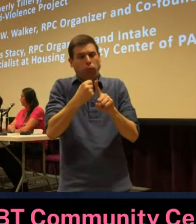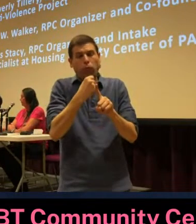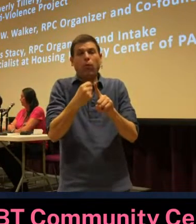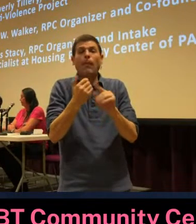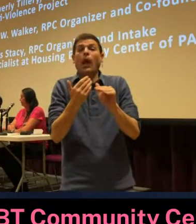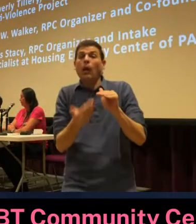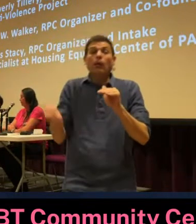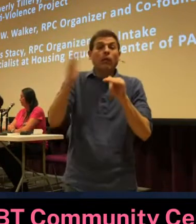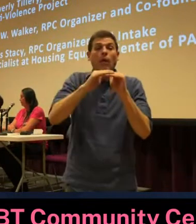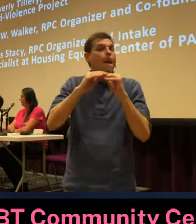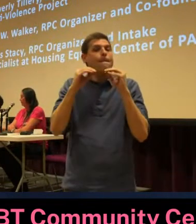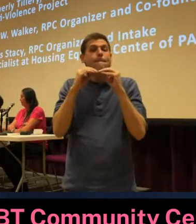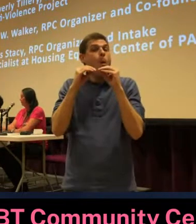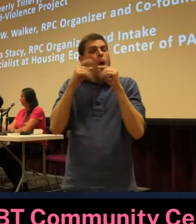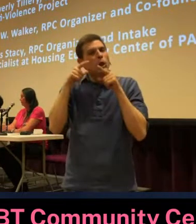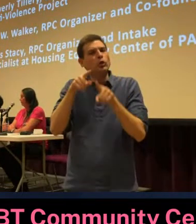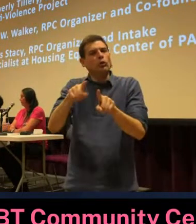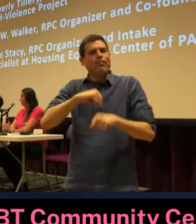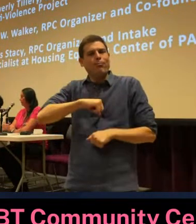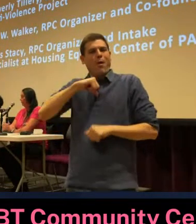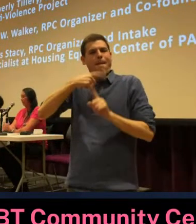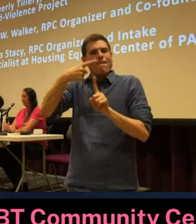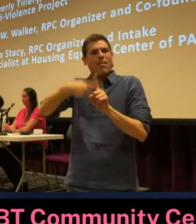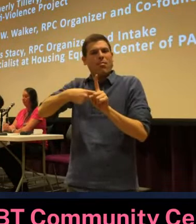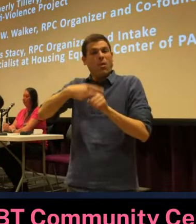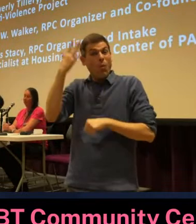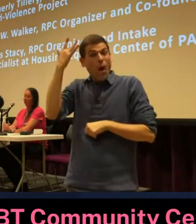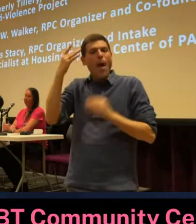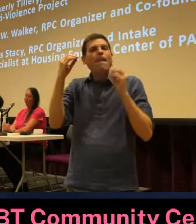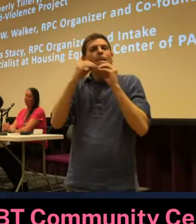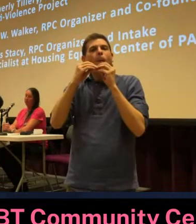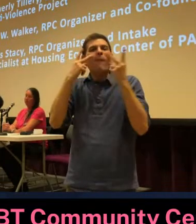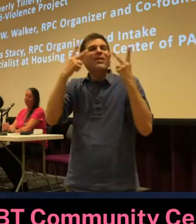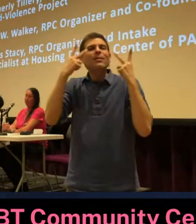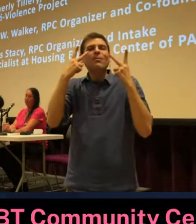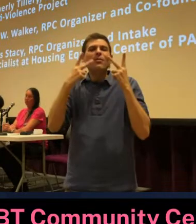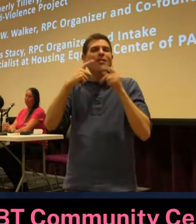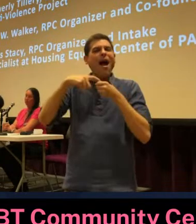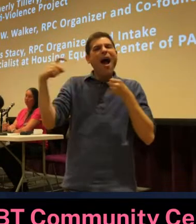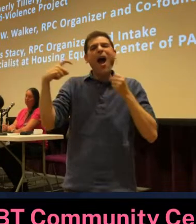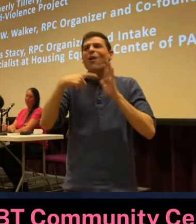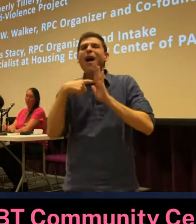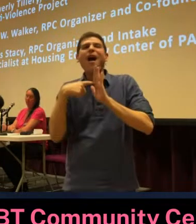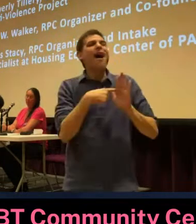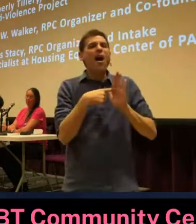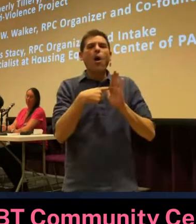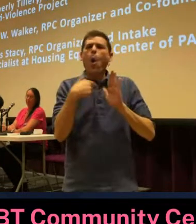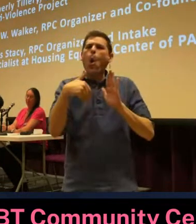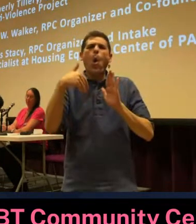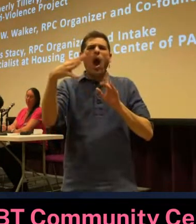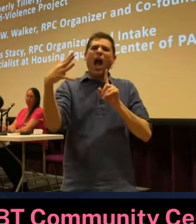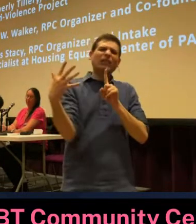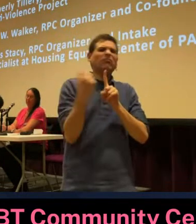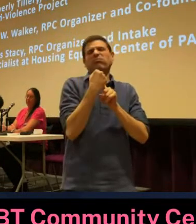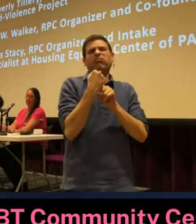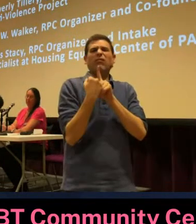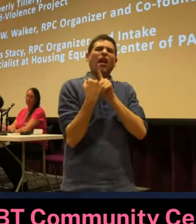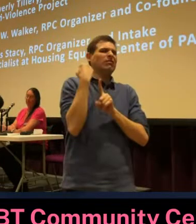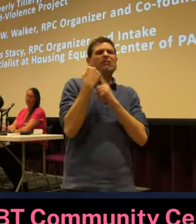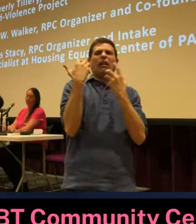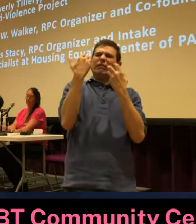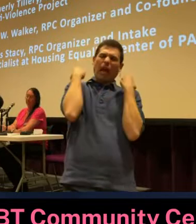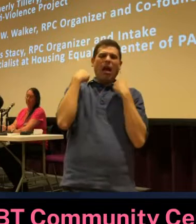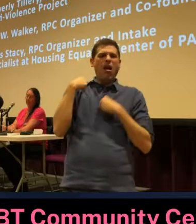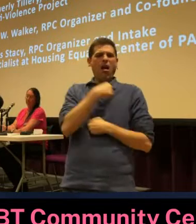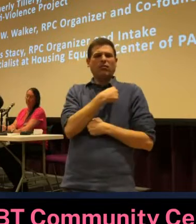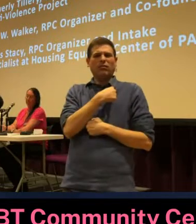are visible, the more we get attacked. And as you said, those attacks that are